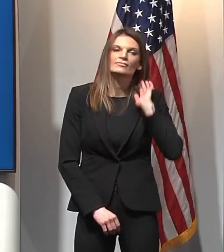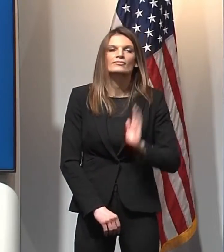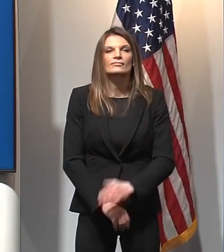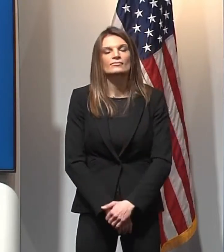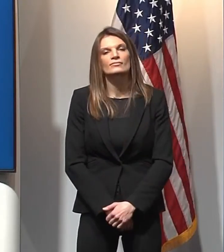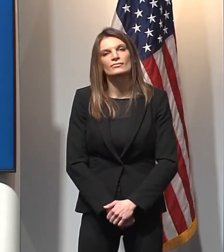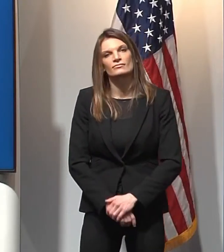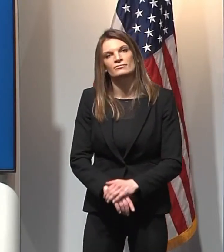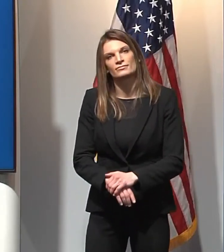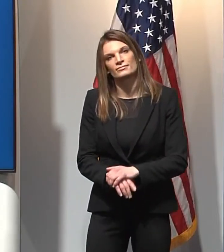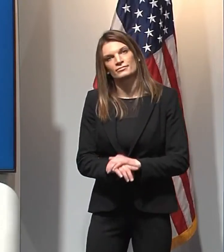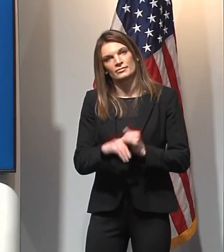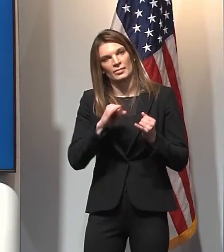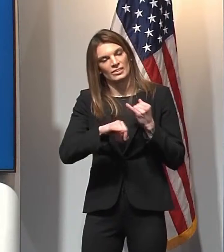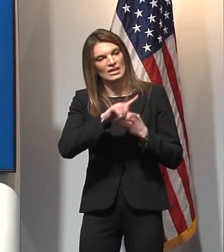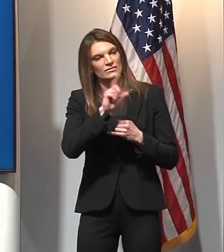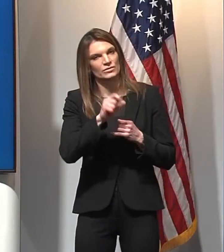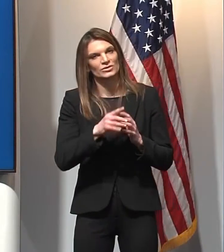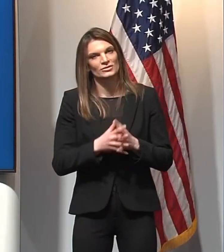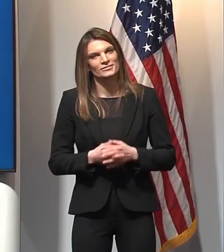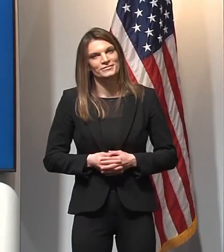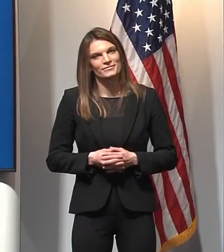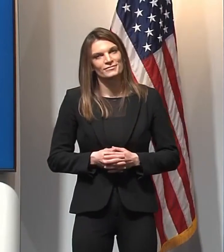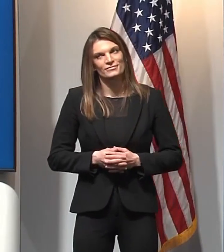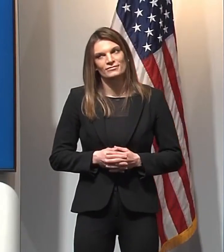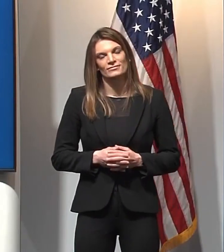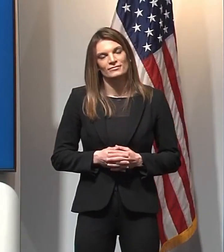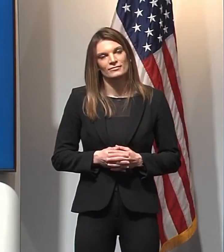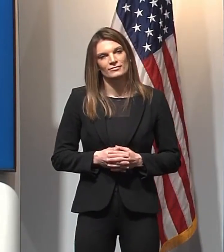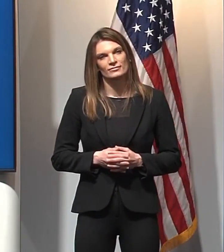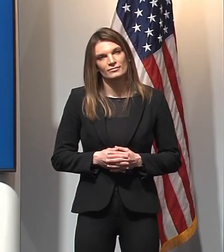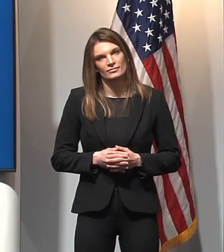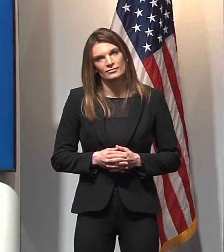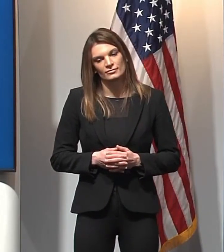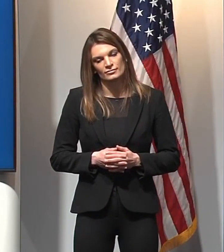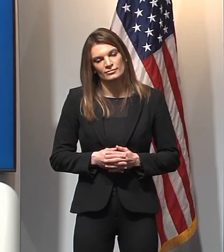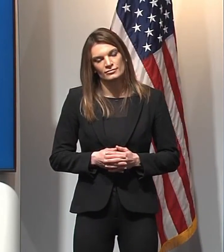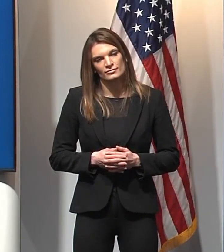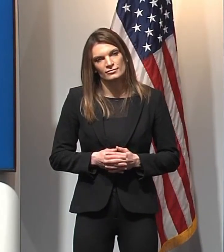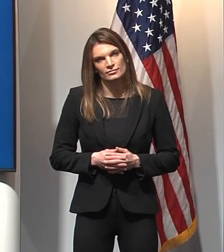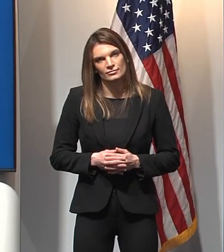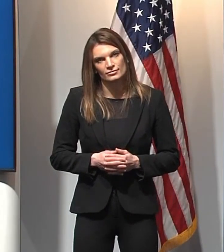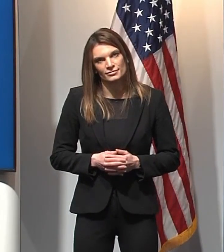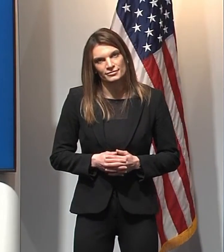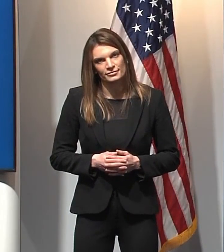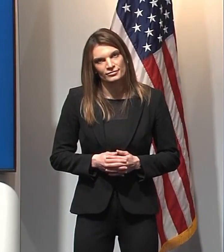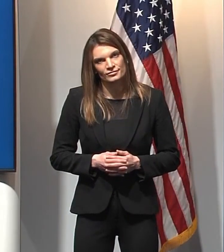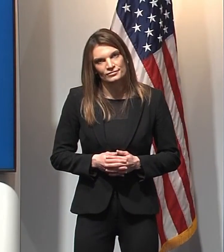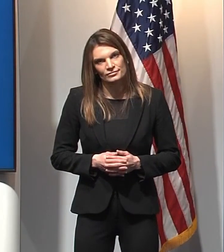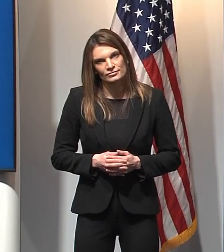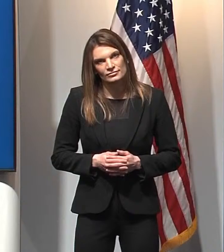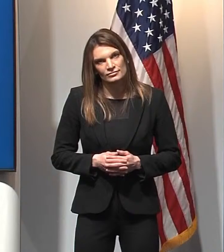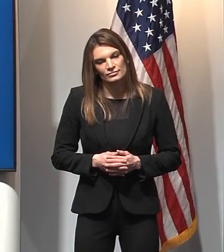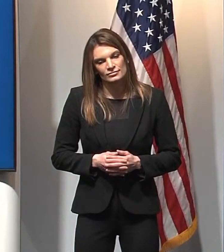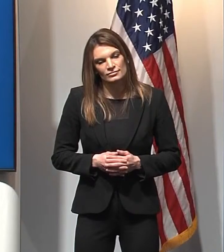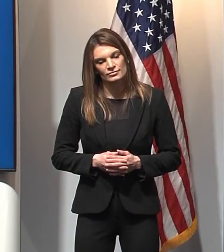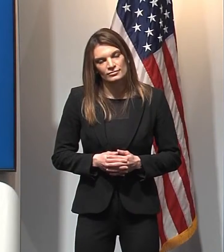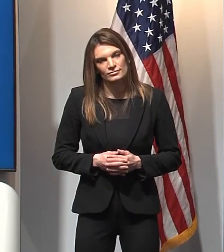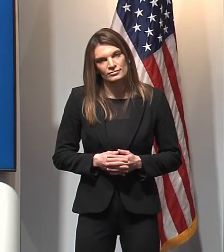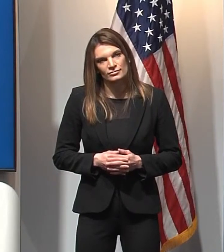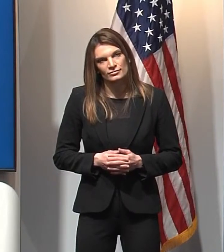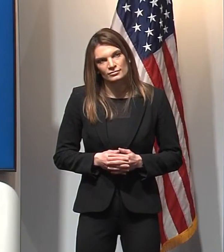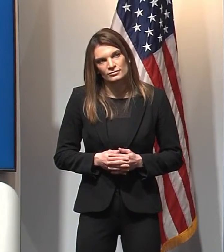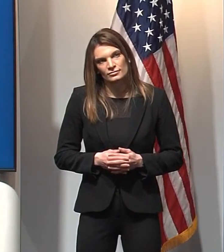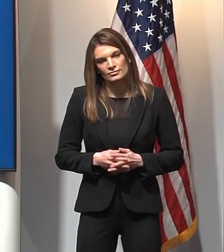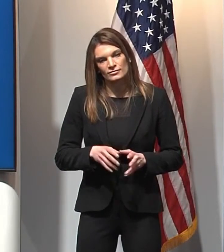For our last question, we'll turn it over to Tim Skubic. Governor, do you believe that when COVID senior citizens were moved from the hospitals into